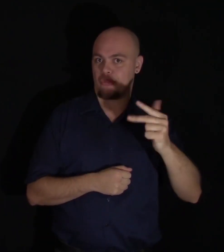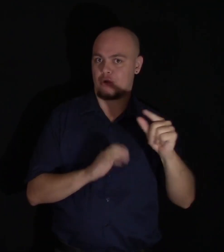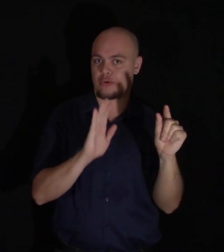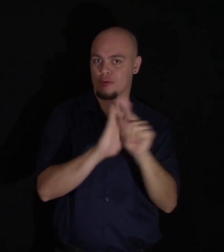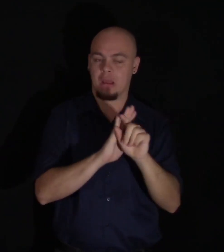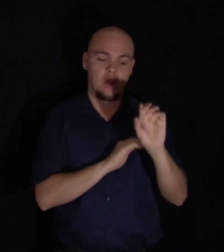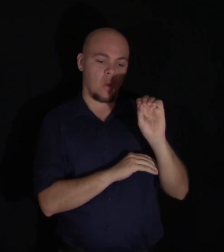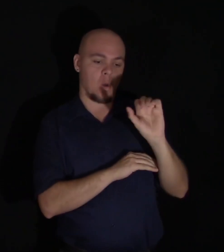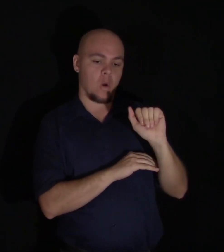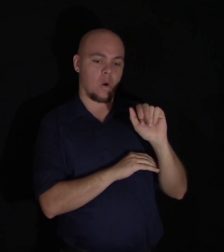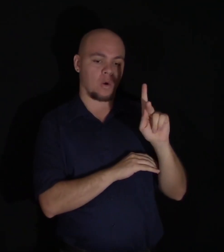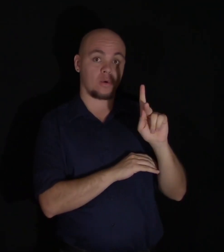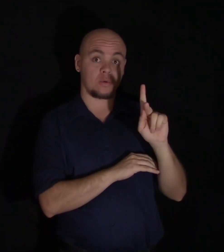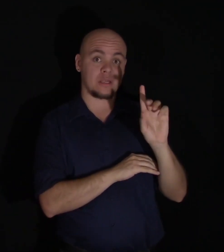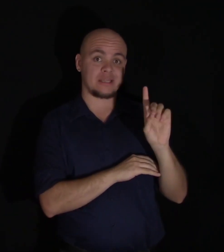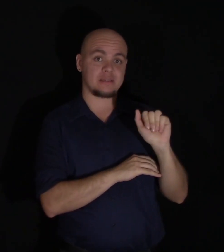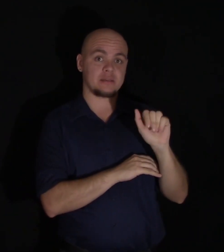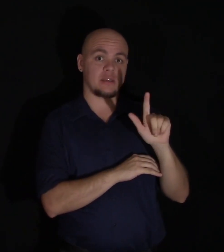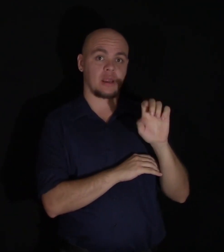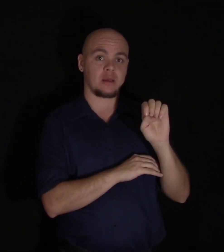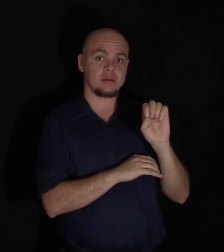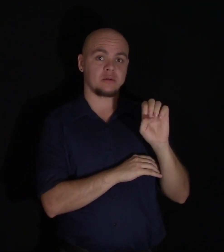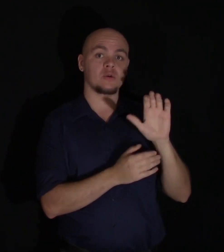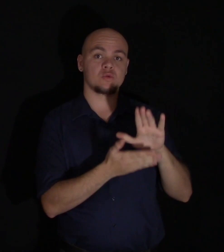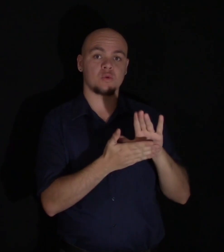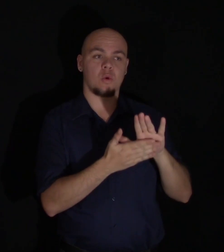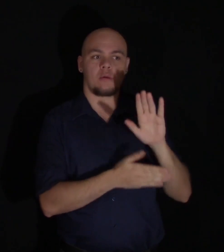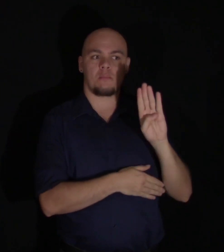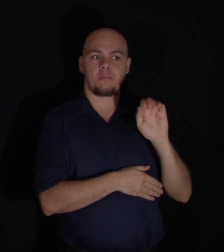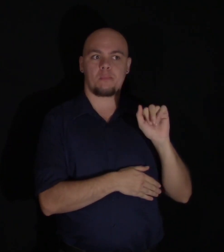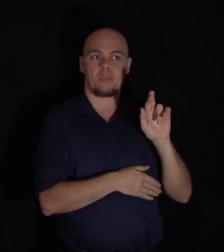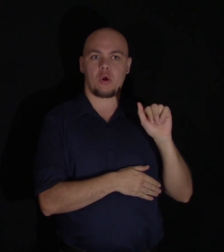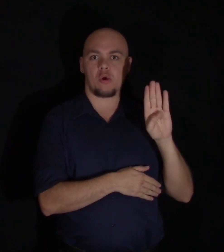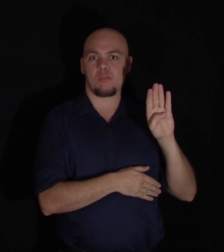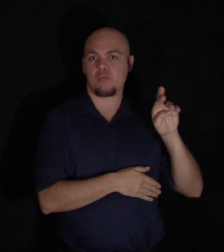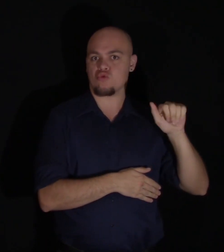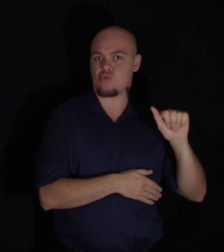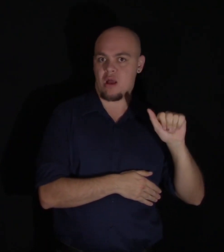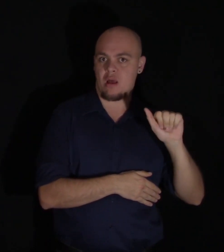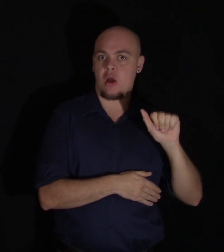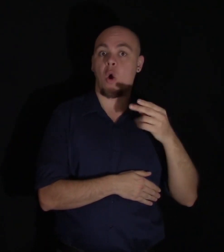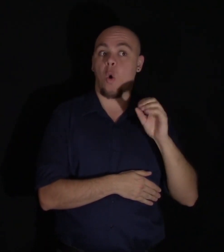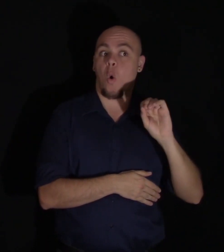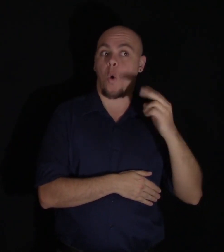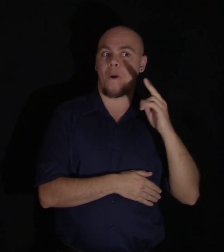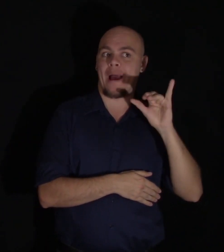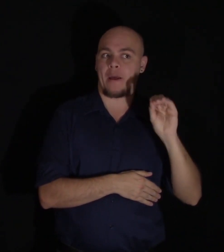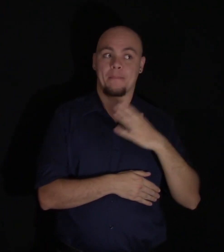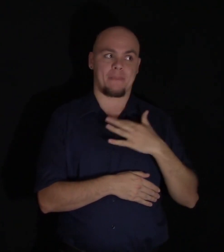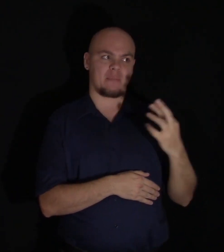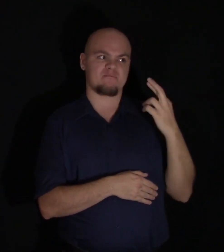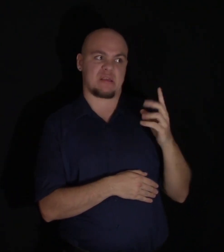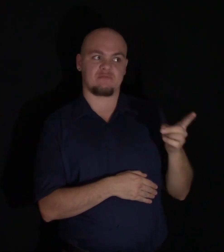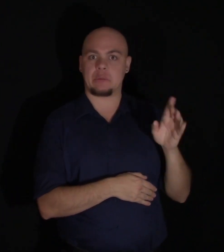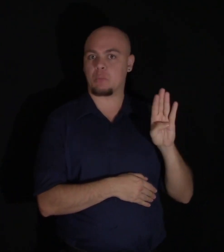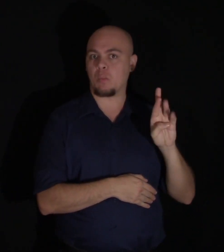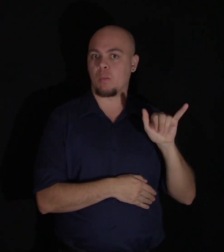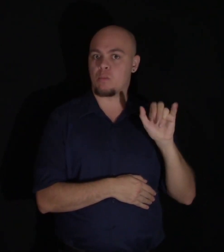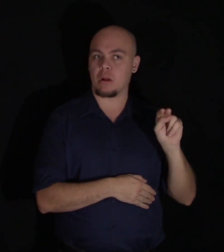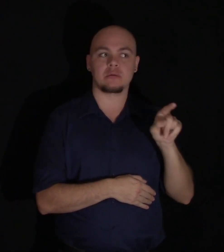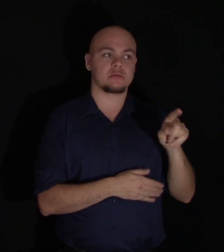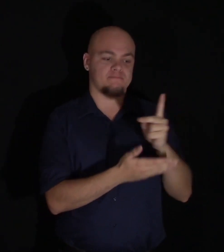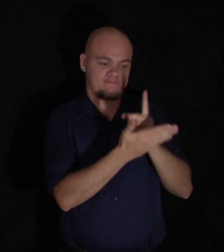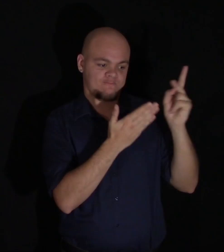Oakdale School in Barberton, Ohio. I remember one day my best friend Brian was working on a project. He was